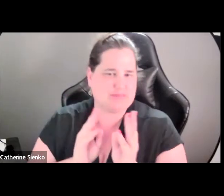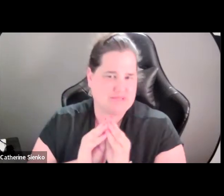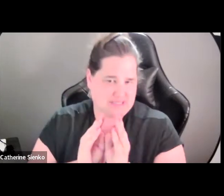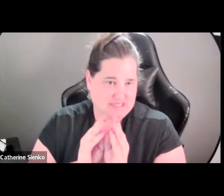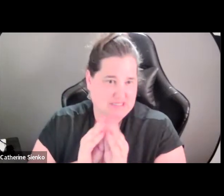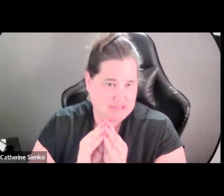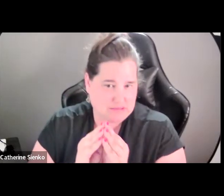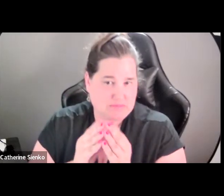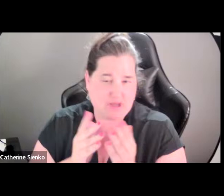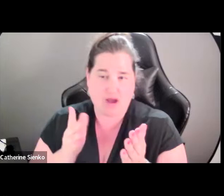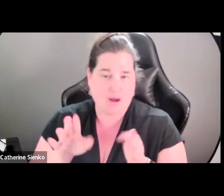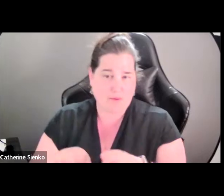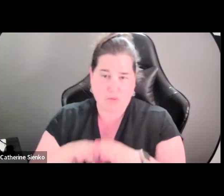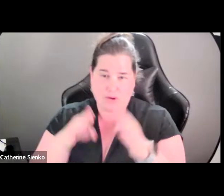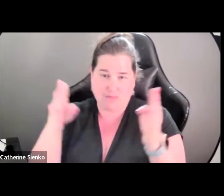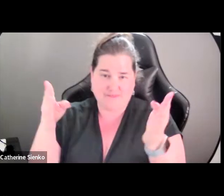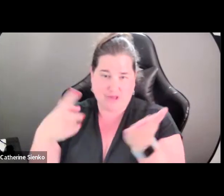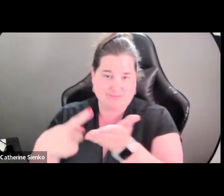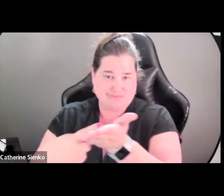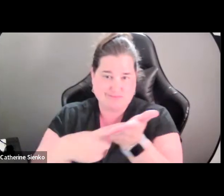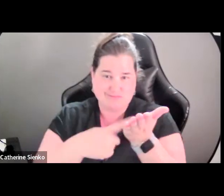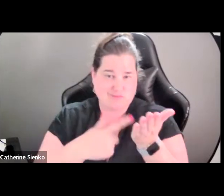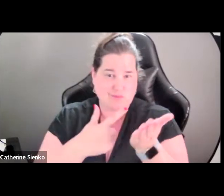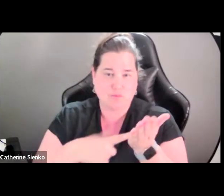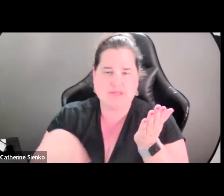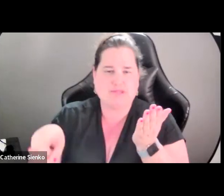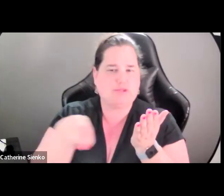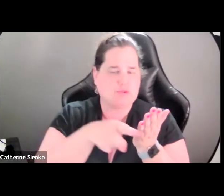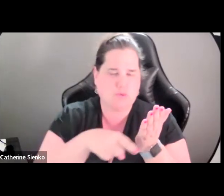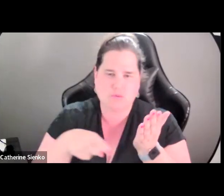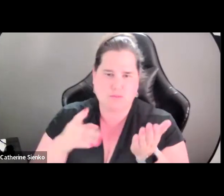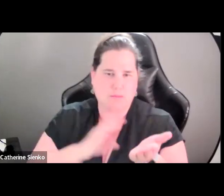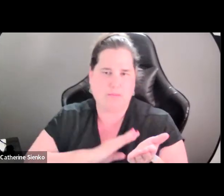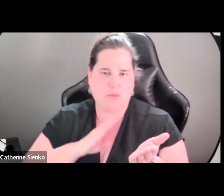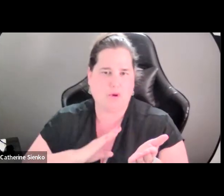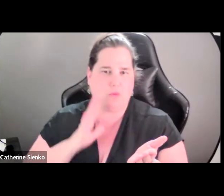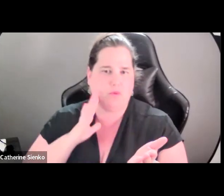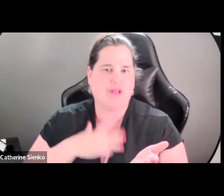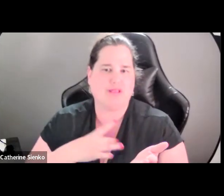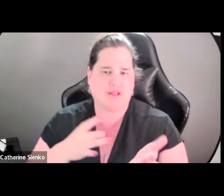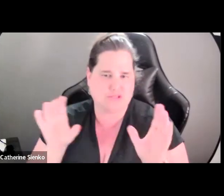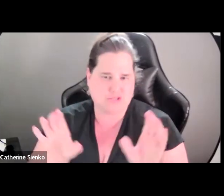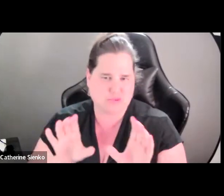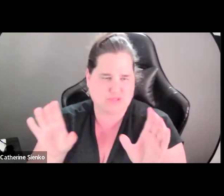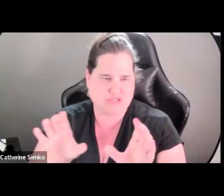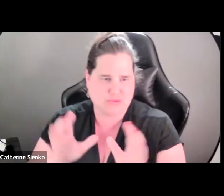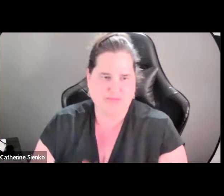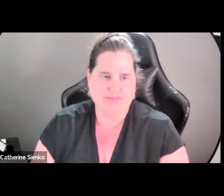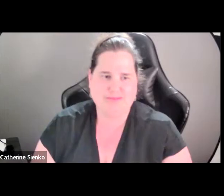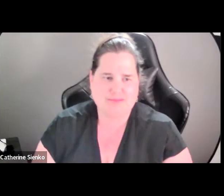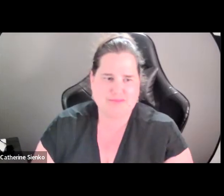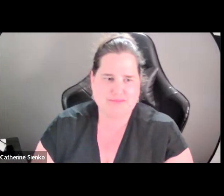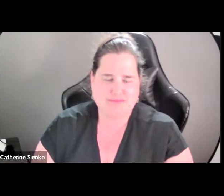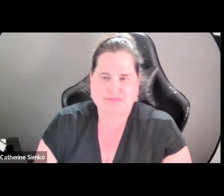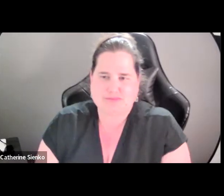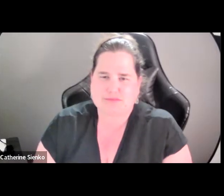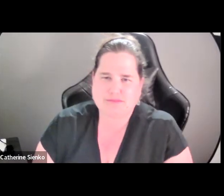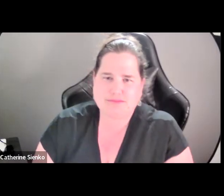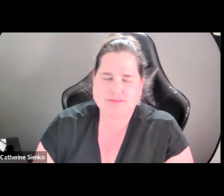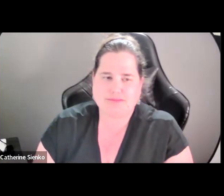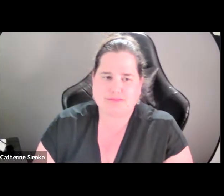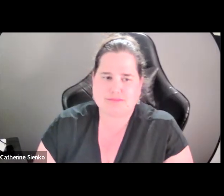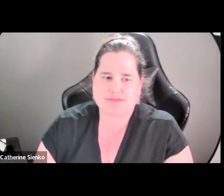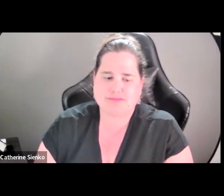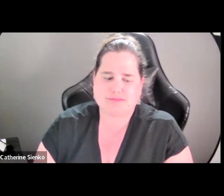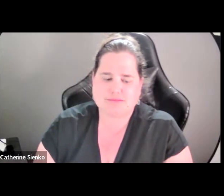And I would like to mention that I prefer in-person meetings, but I would like to open the floor for discussion on what you